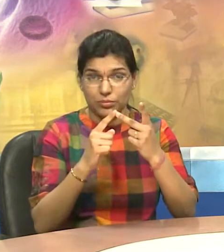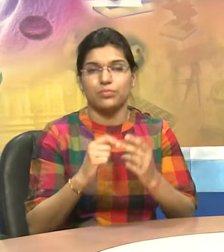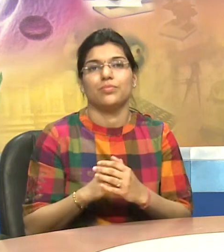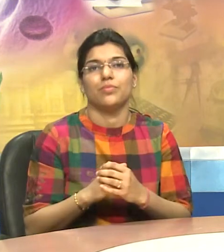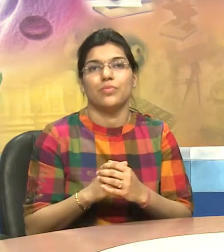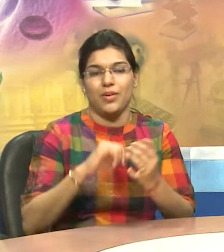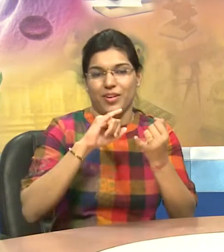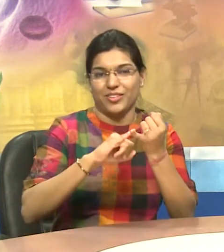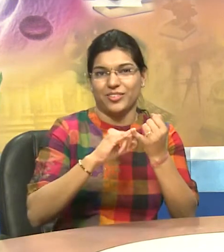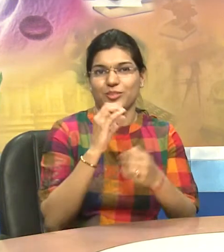Second,